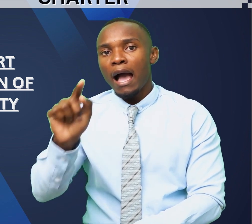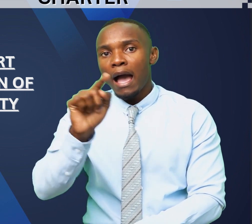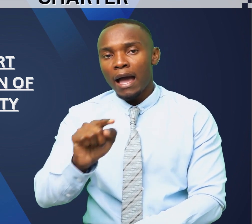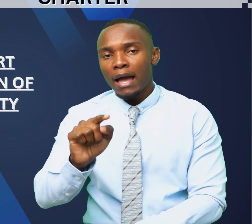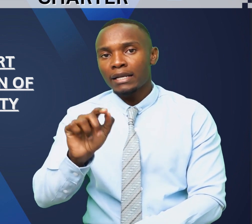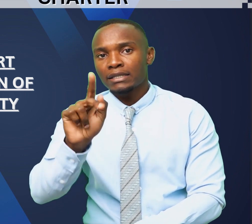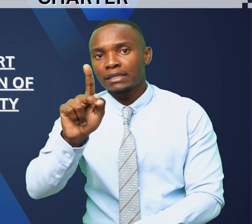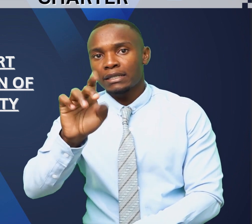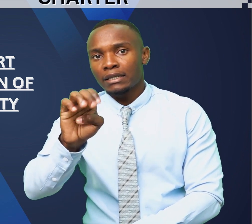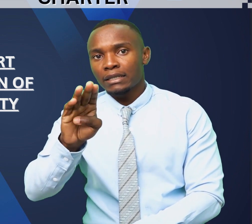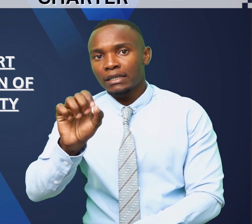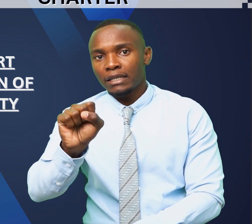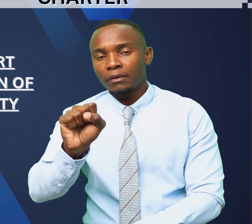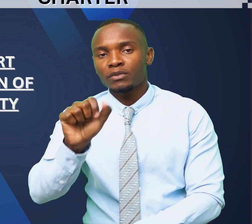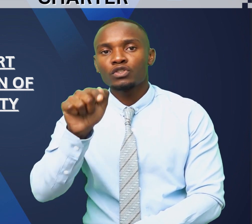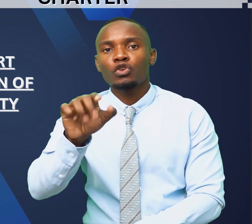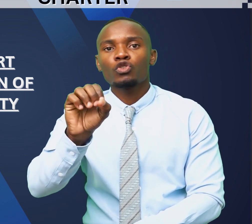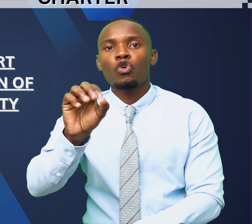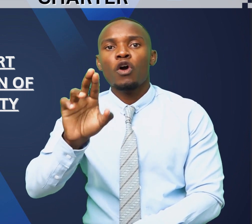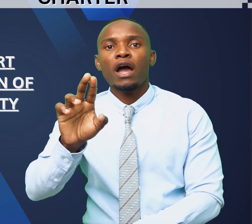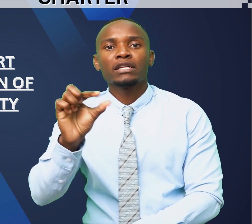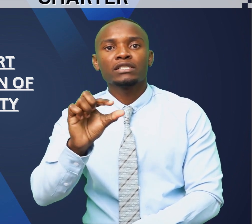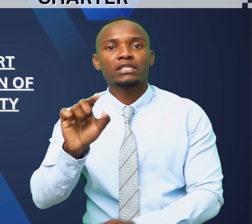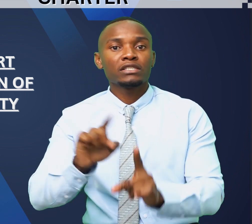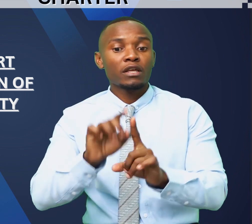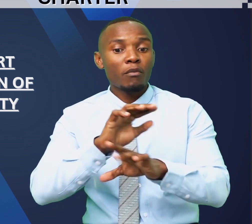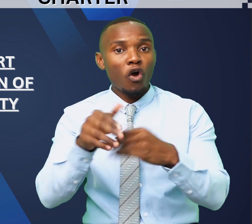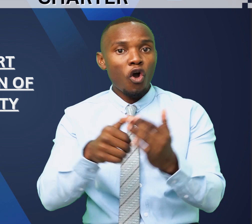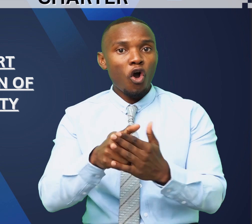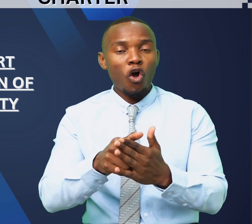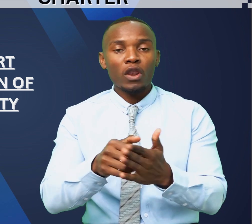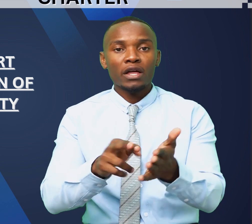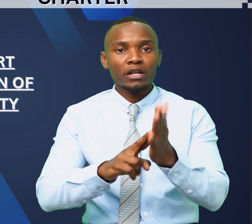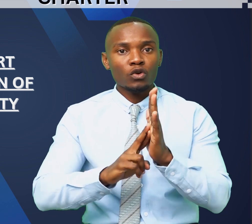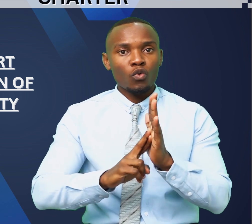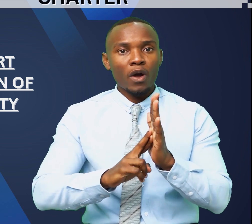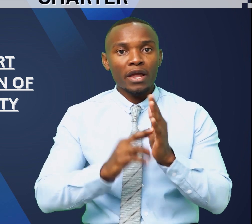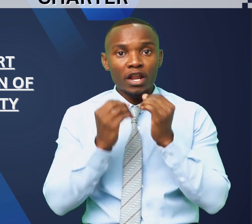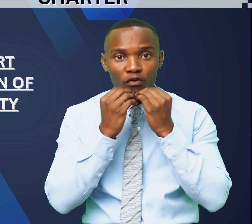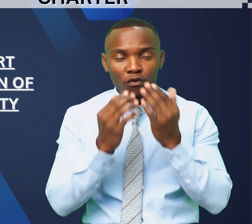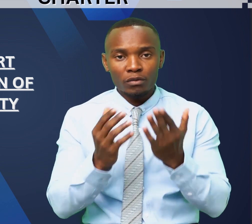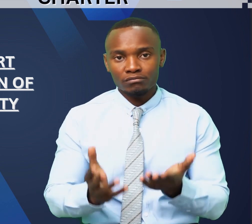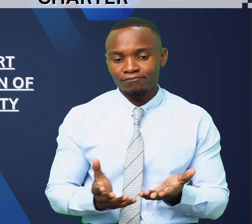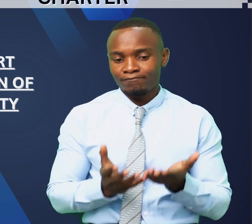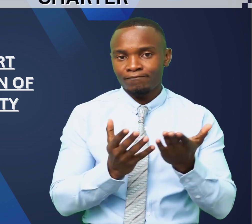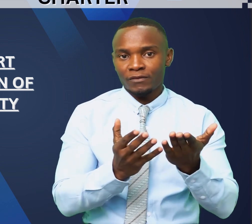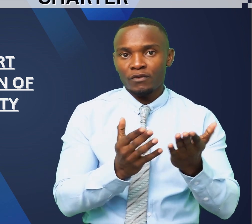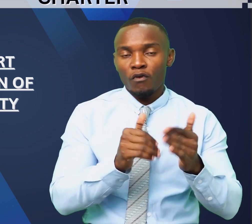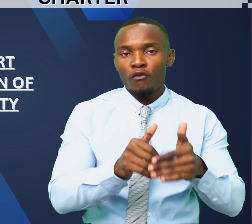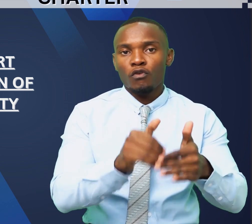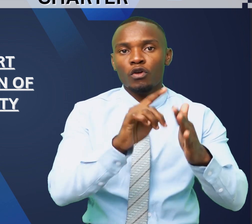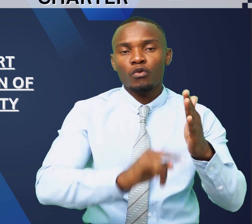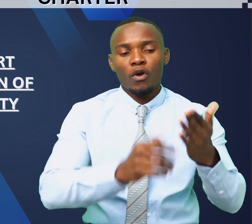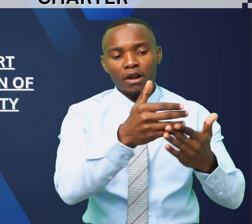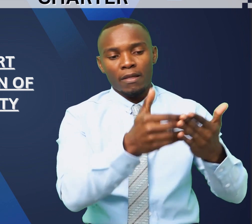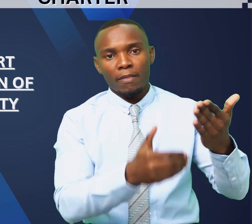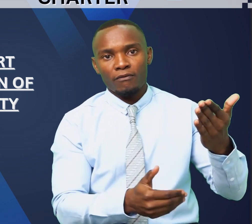ism@kebs.org and provide the required details as per the Excel application form.